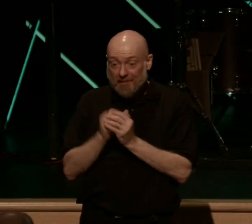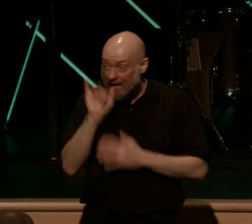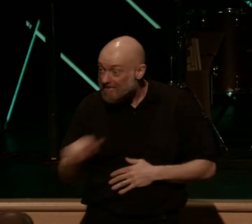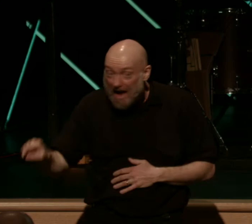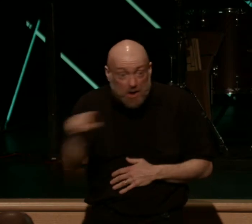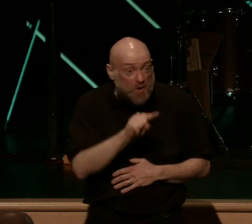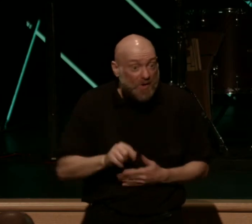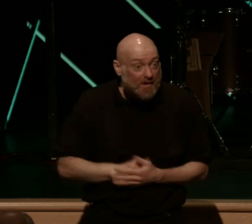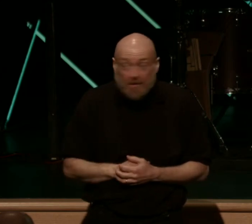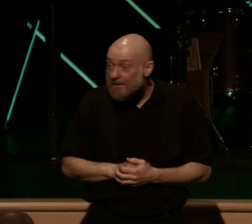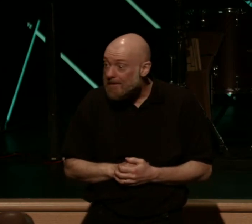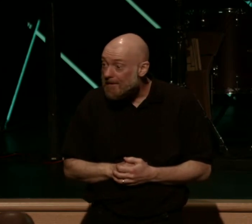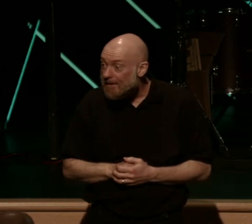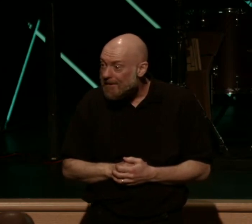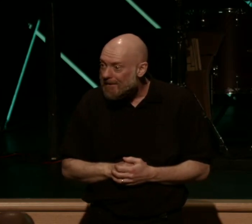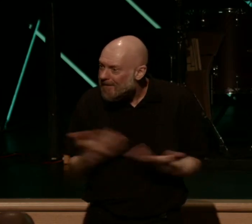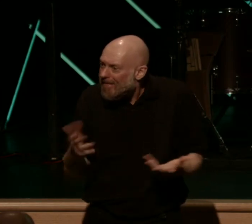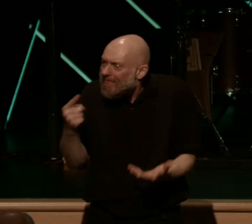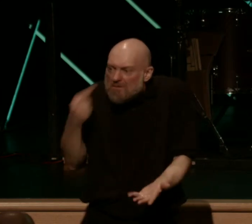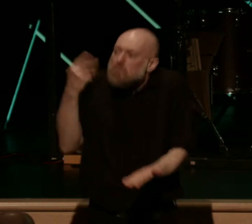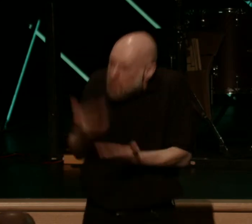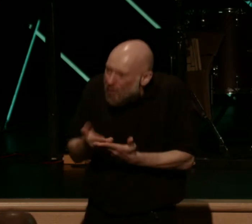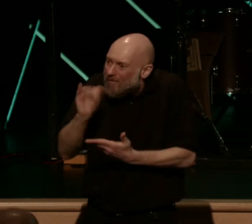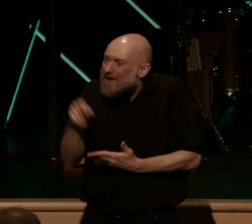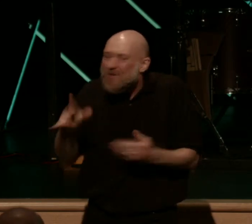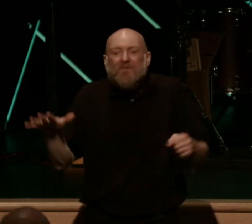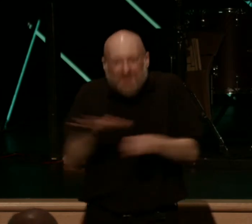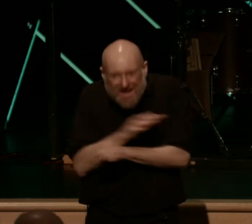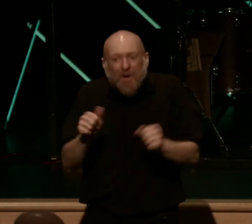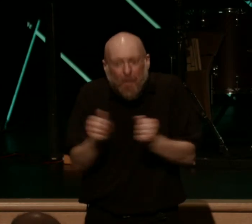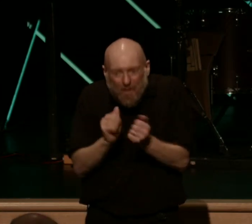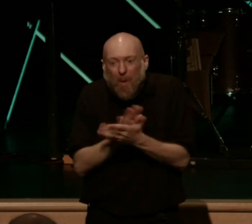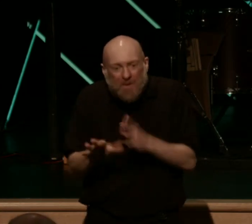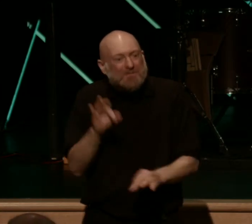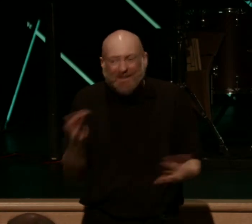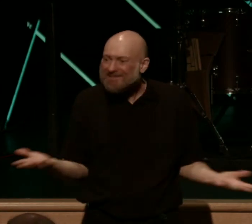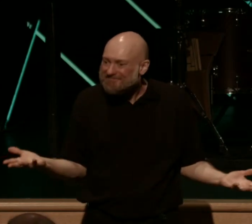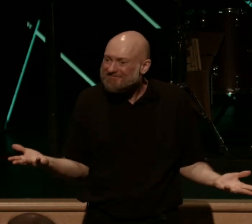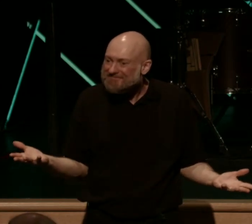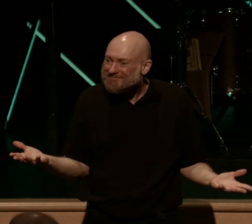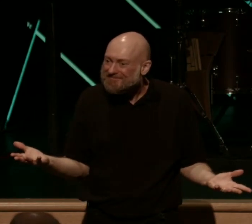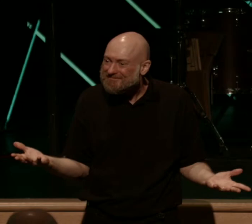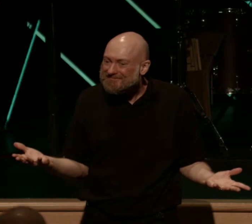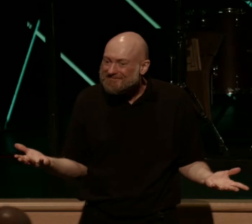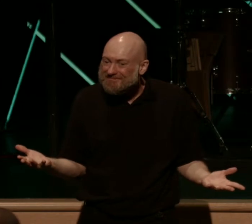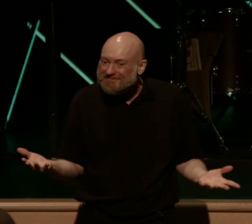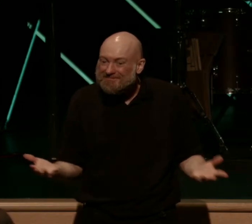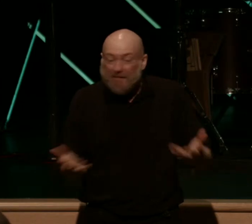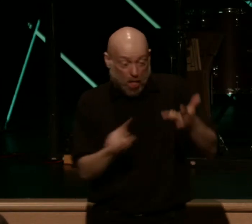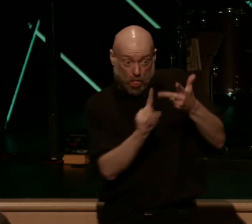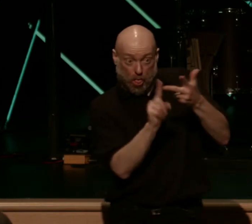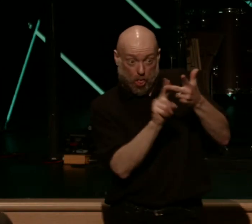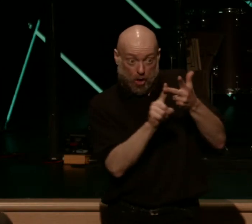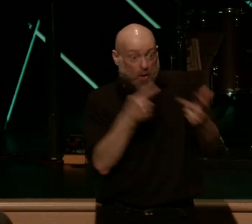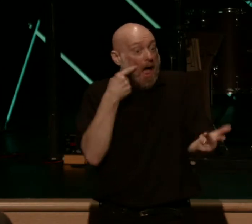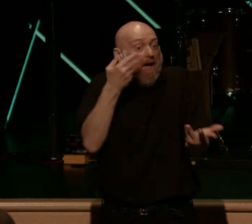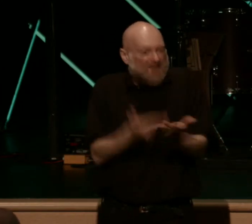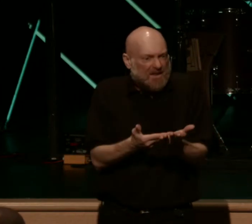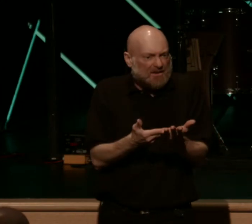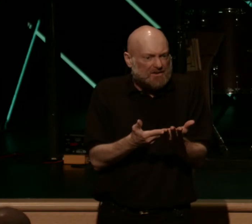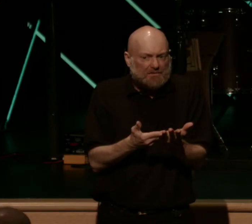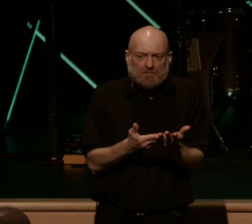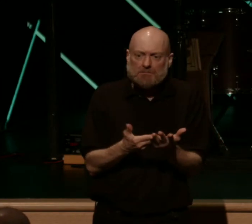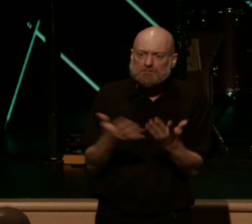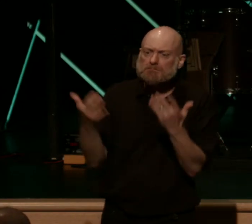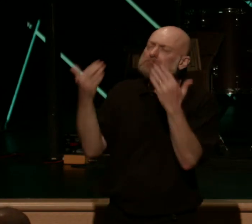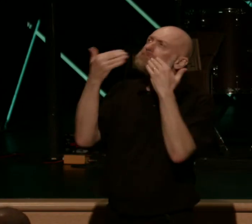describe you? Because that's evidence that you are filled with the Holy Spirit. Here's the third evidence. It's